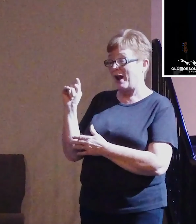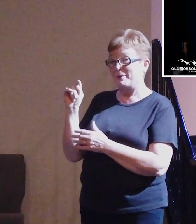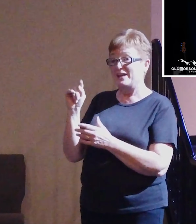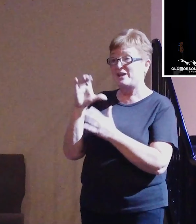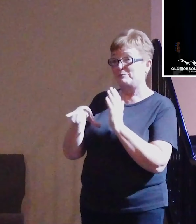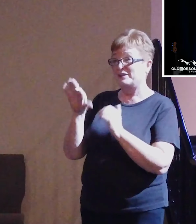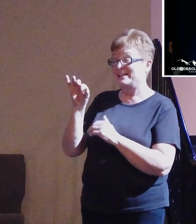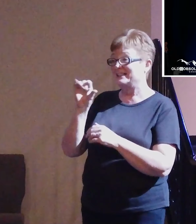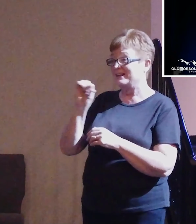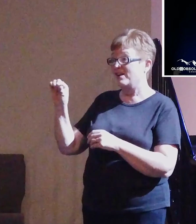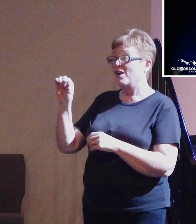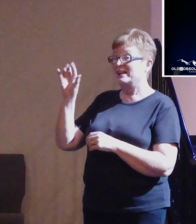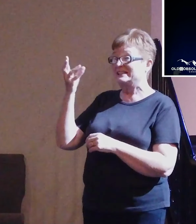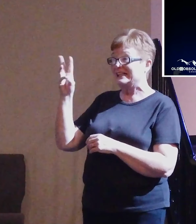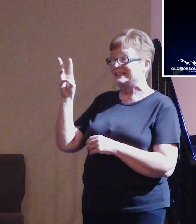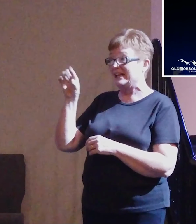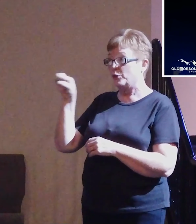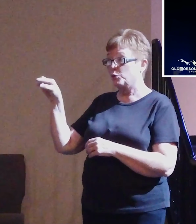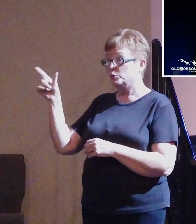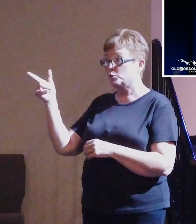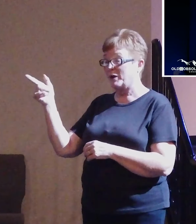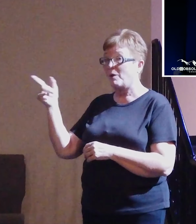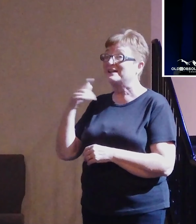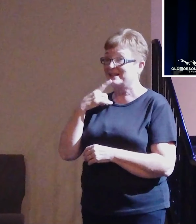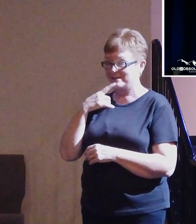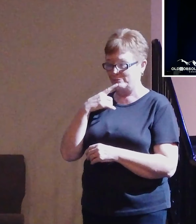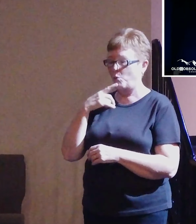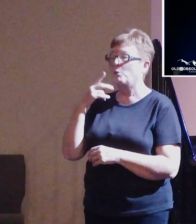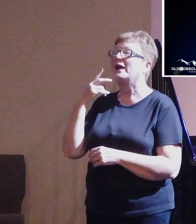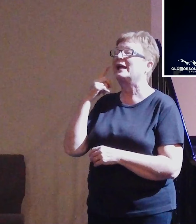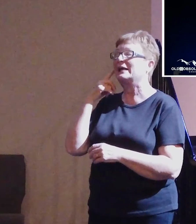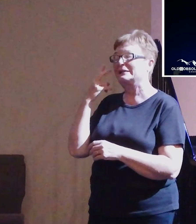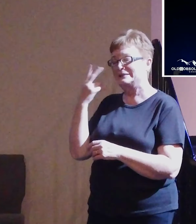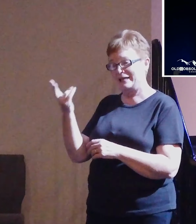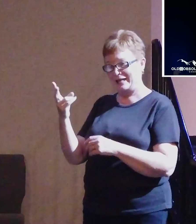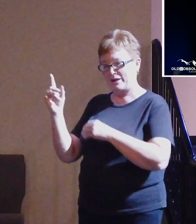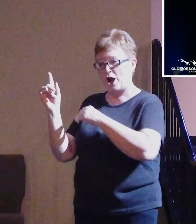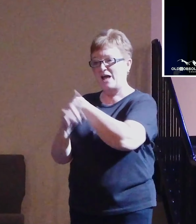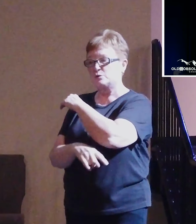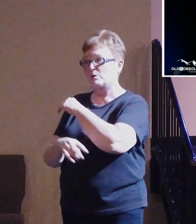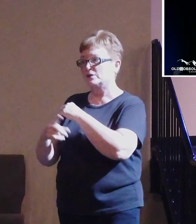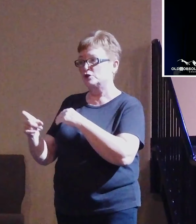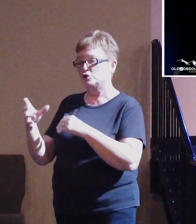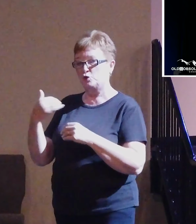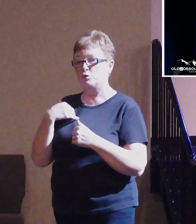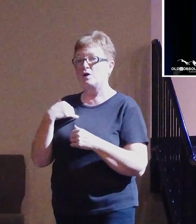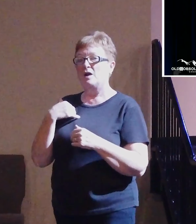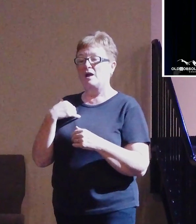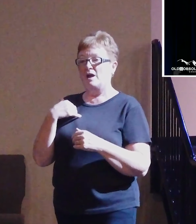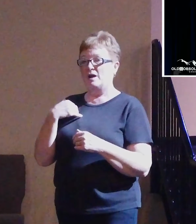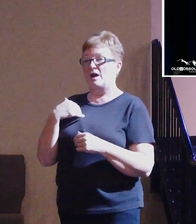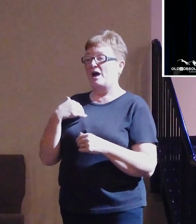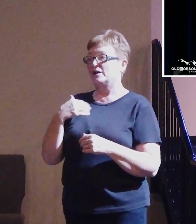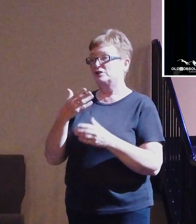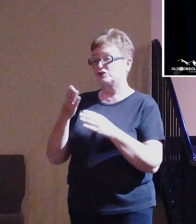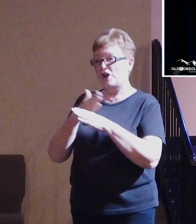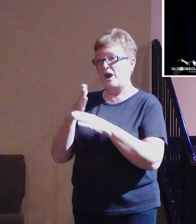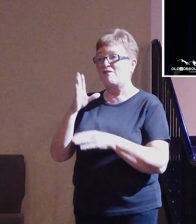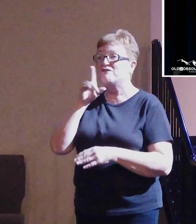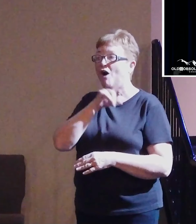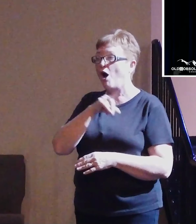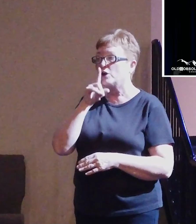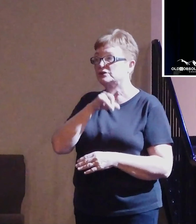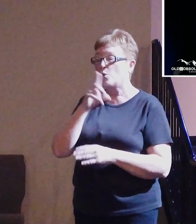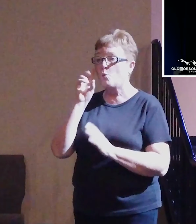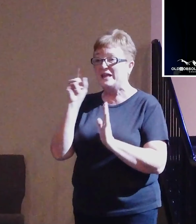to 21, we see the consequences of bearing false witness. Here's what the word of God